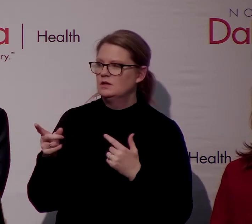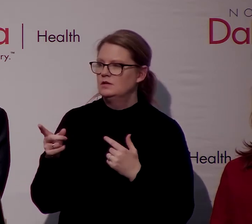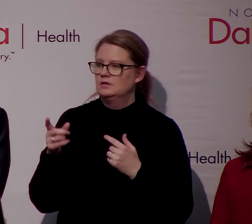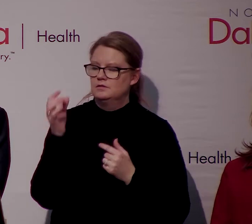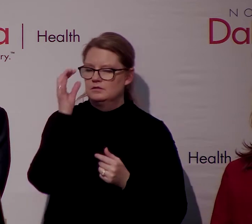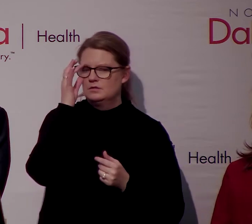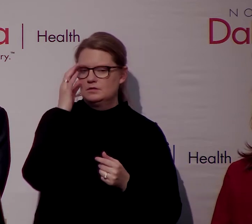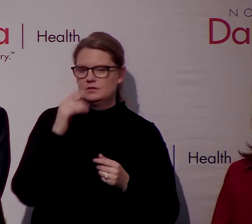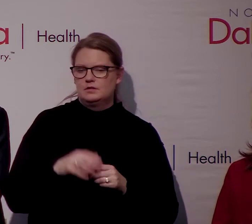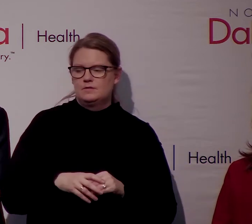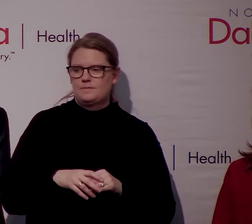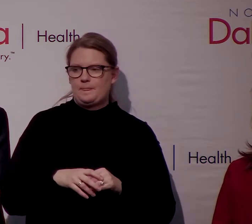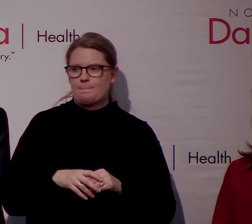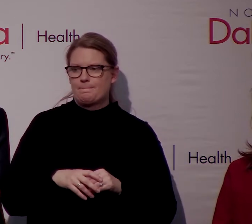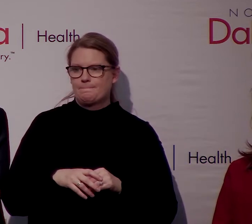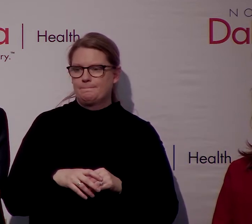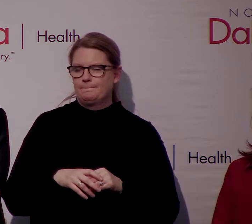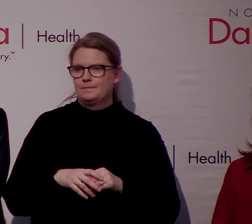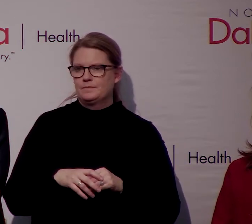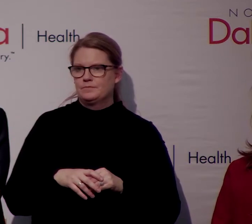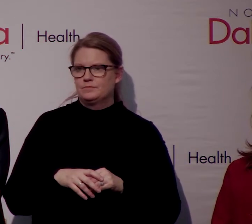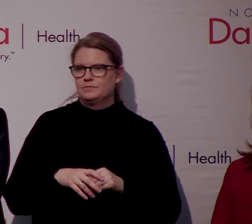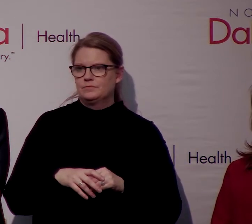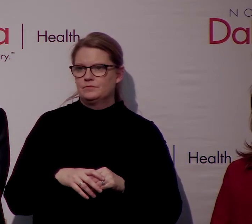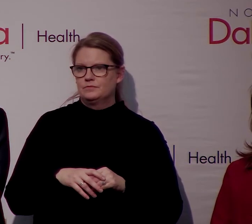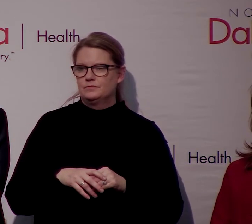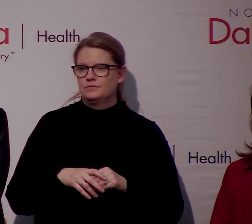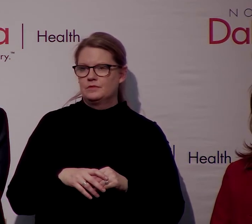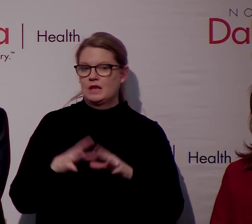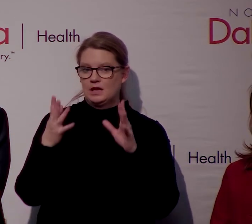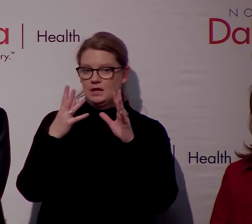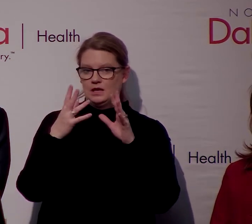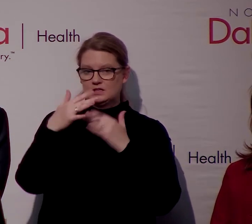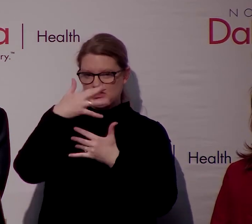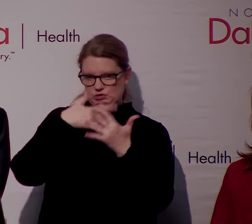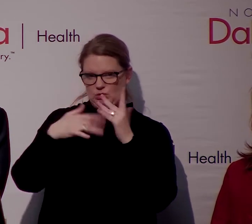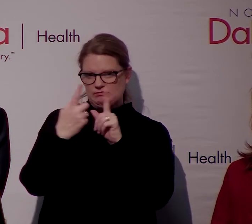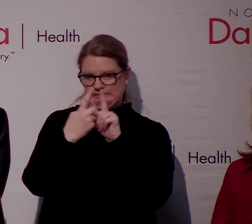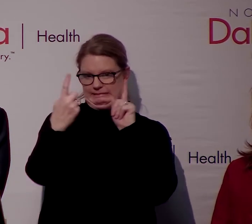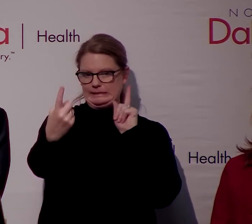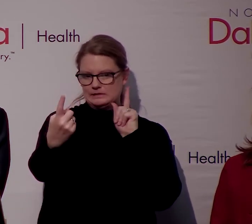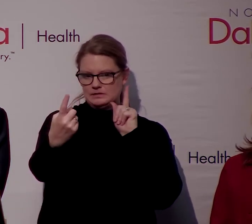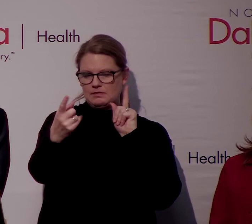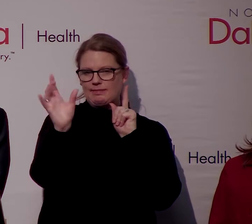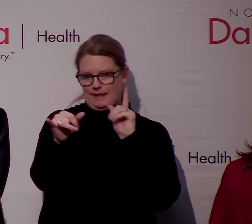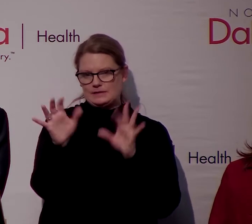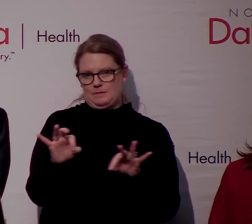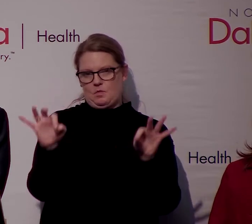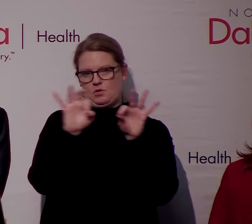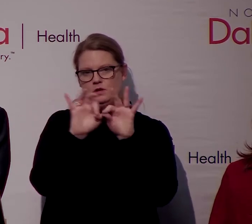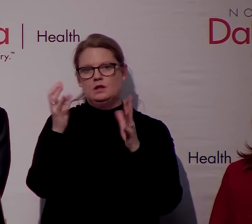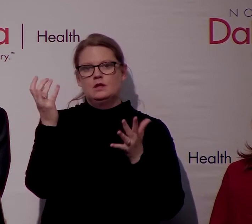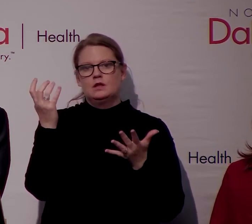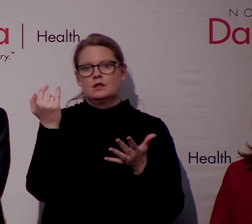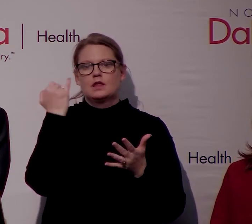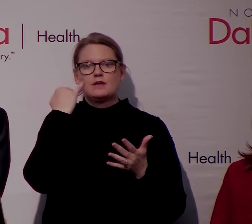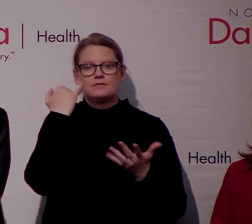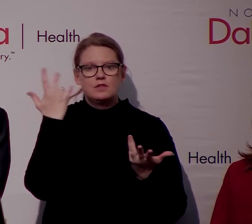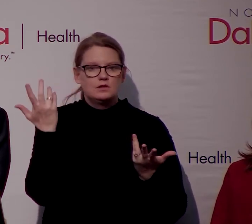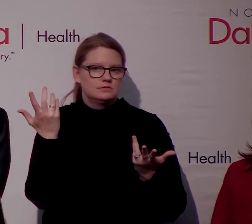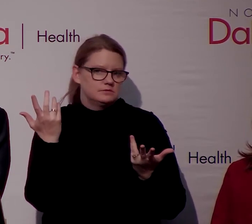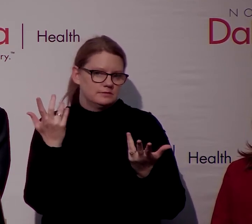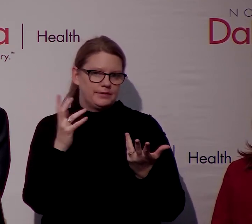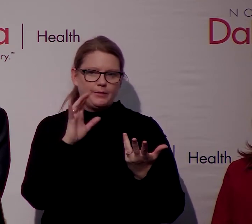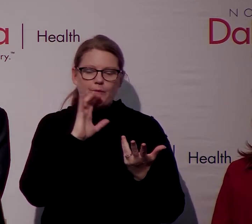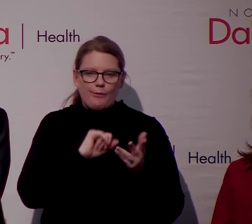is again, social distancing matters, and again, if we've got elderly, if there's a way where